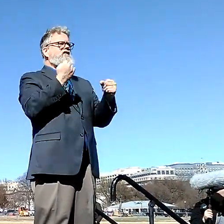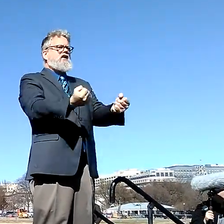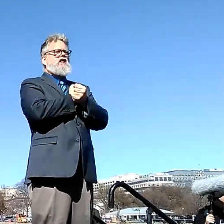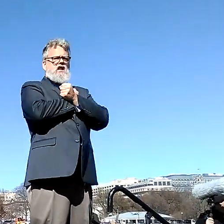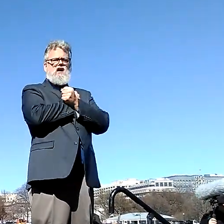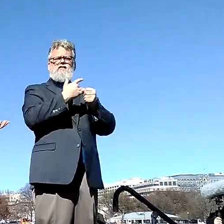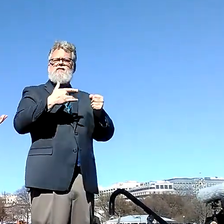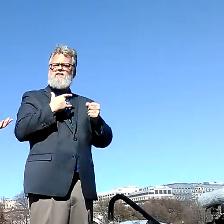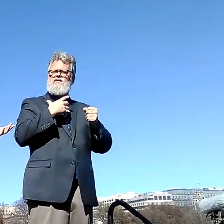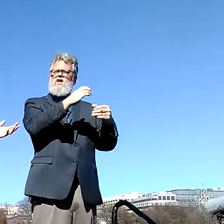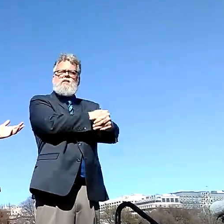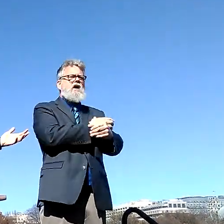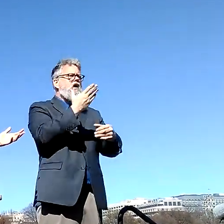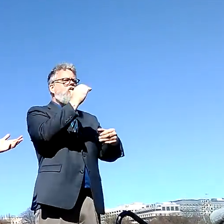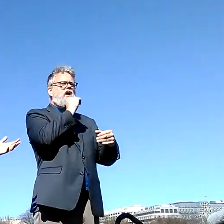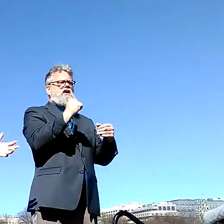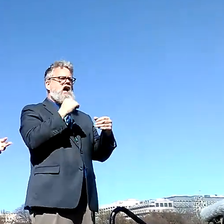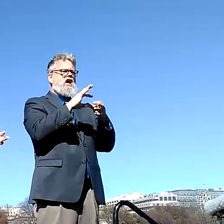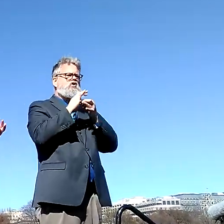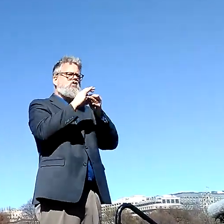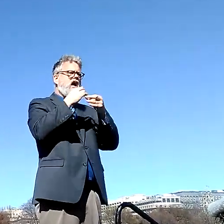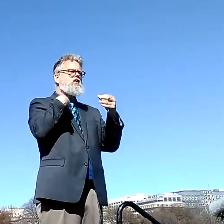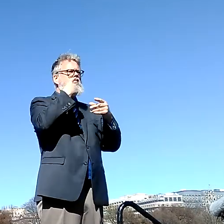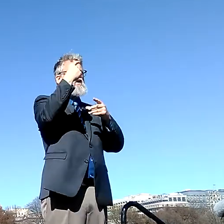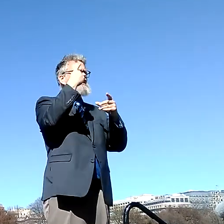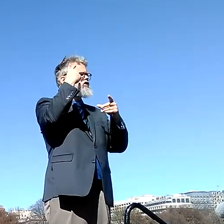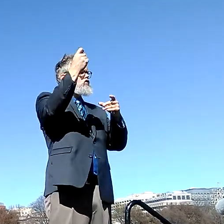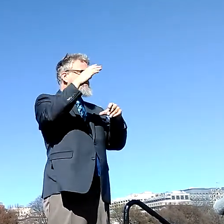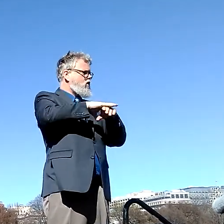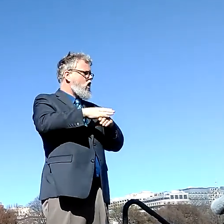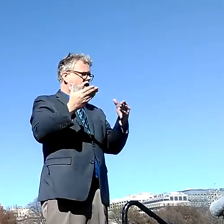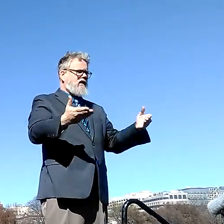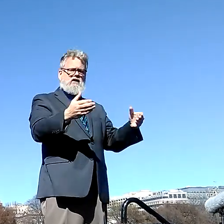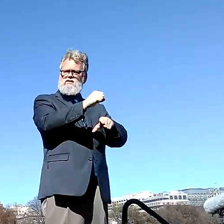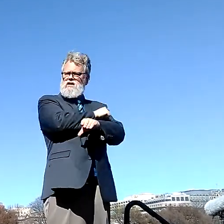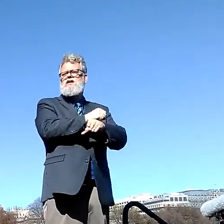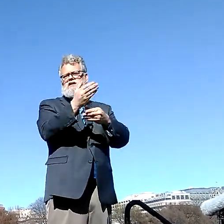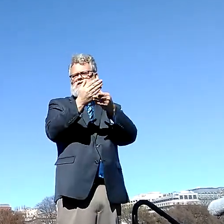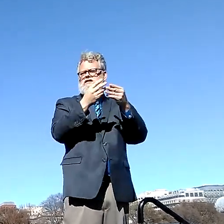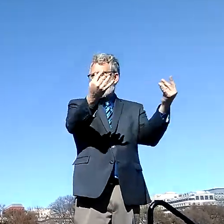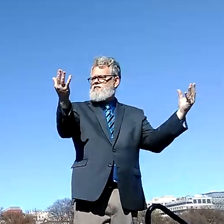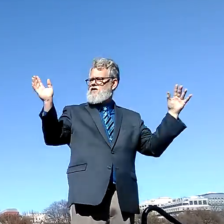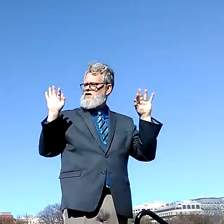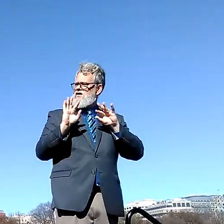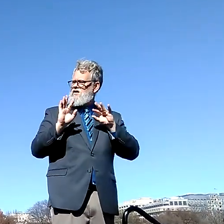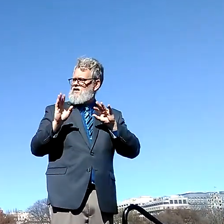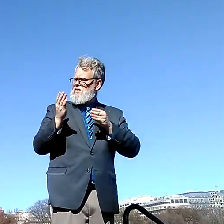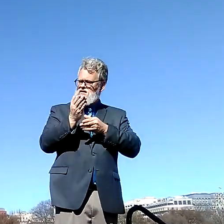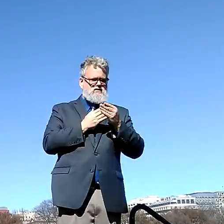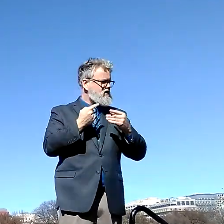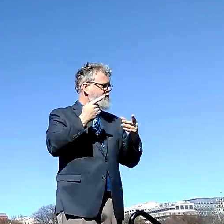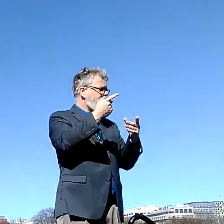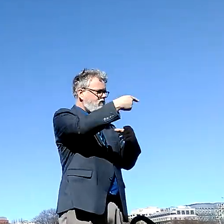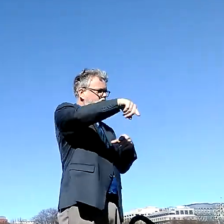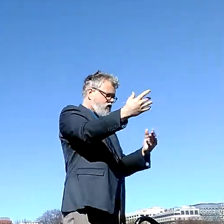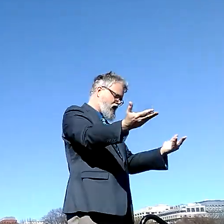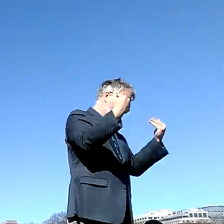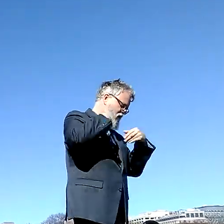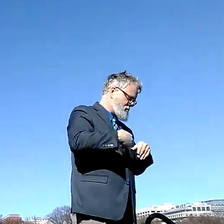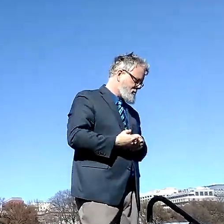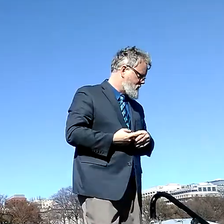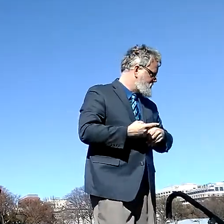and we can feel the power. Why isn't anyone from United We Dream here on stage? I need you all to come. I need some of you to come up here. Okay, some of us come up here. I want some of you to come